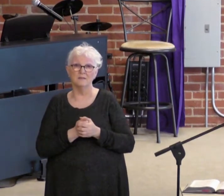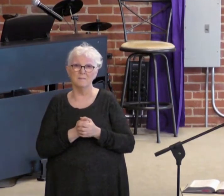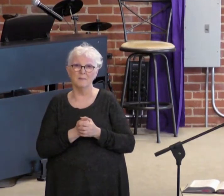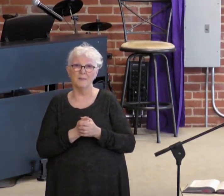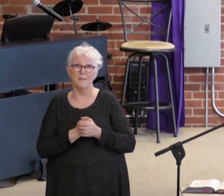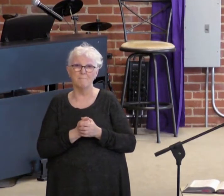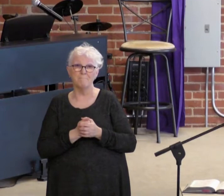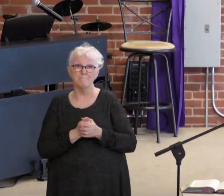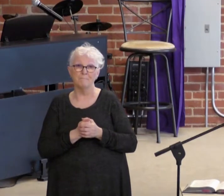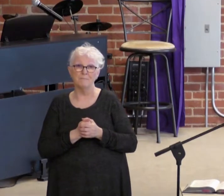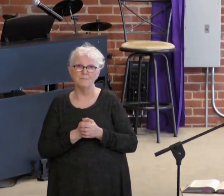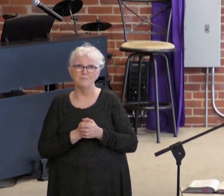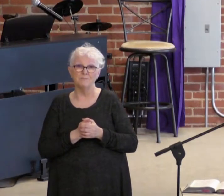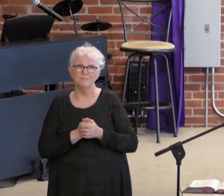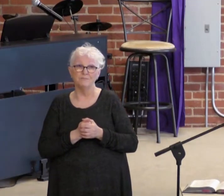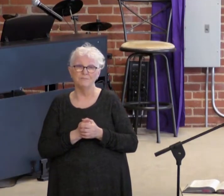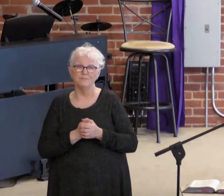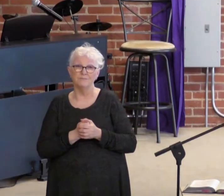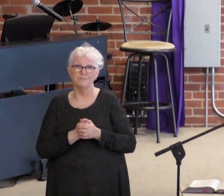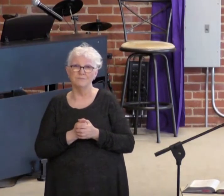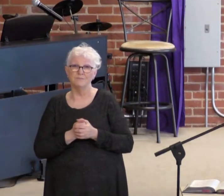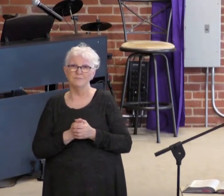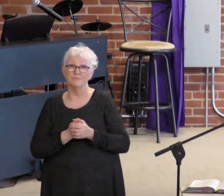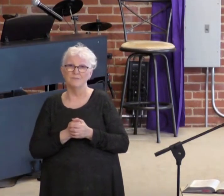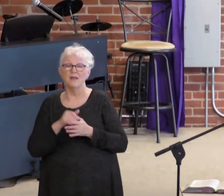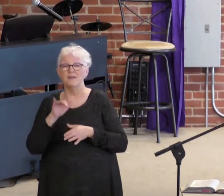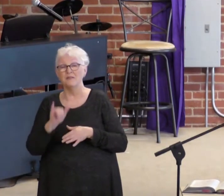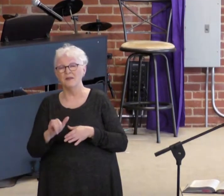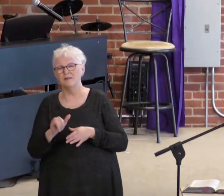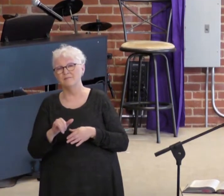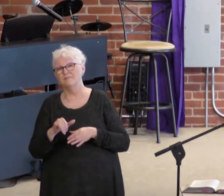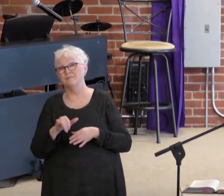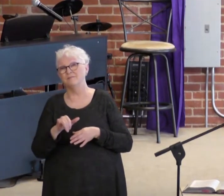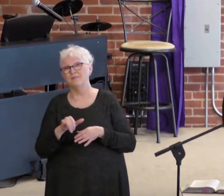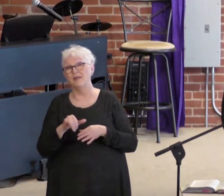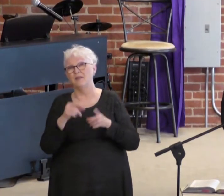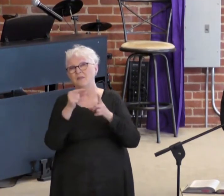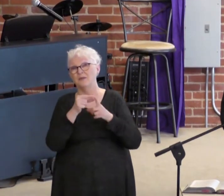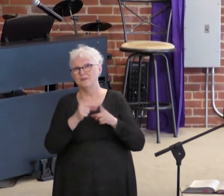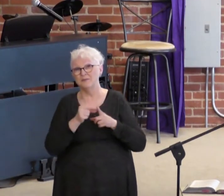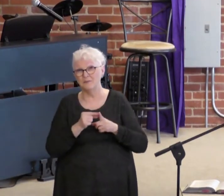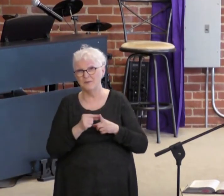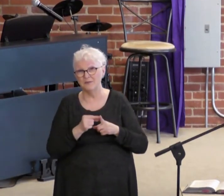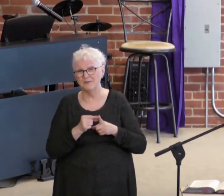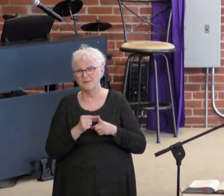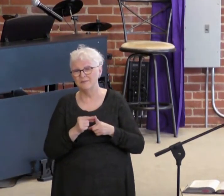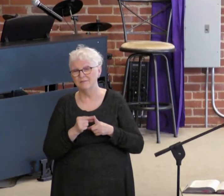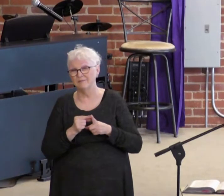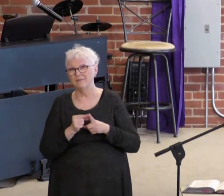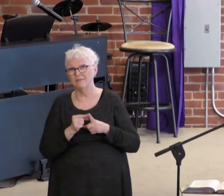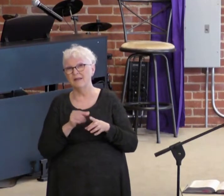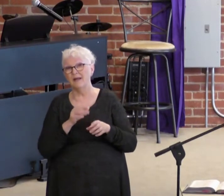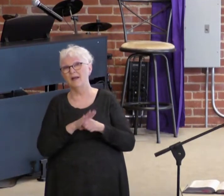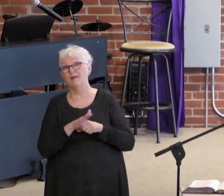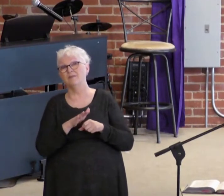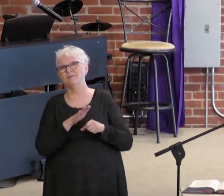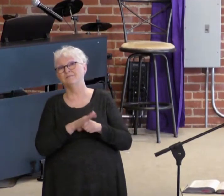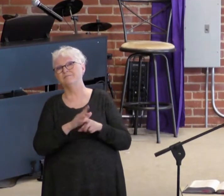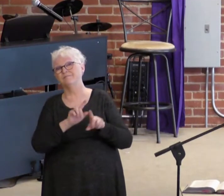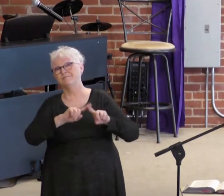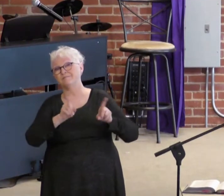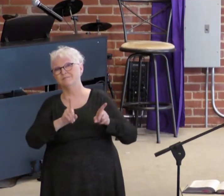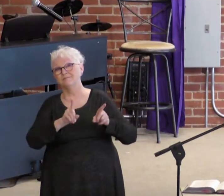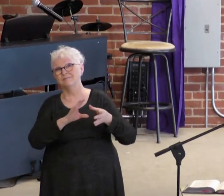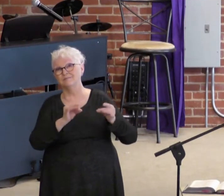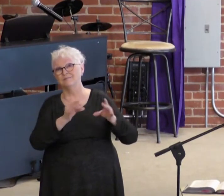Now, that's a fine line. It goes into a whole different sermon that I can't go into today for the lack of time, because there's a